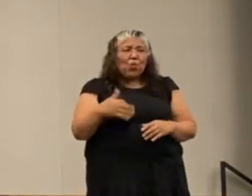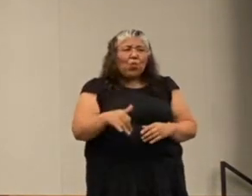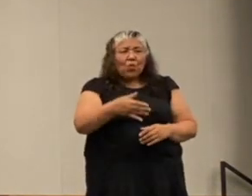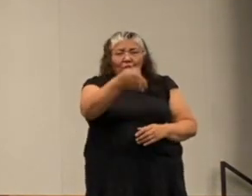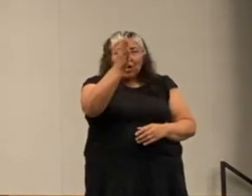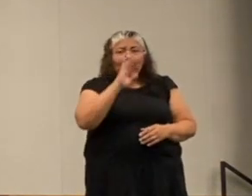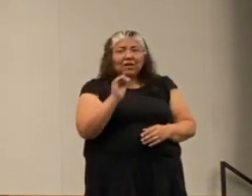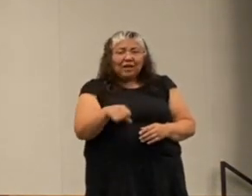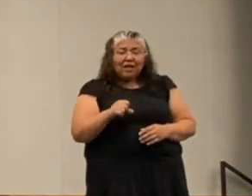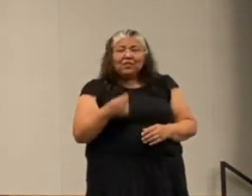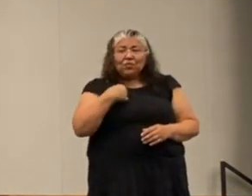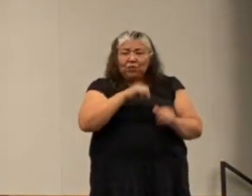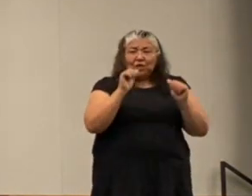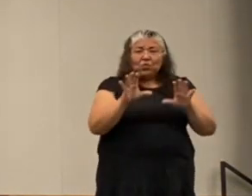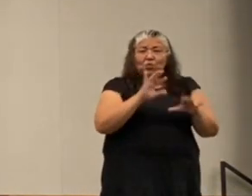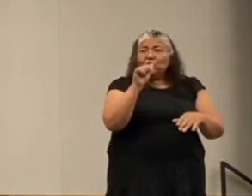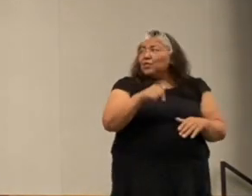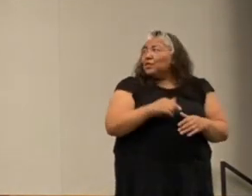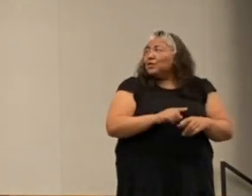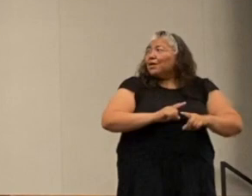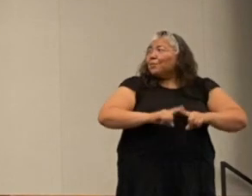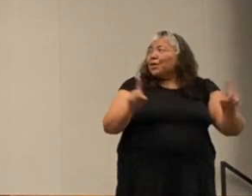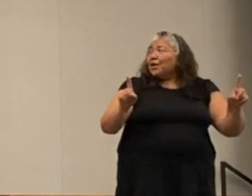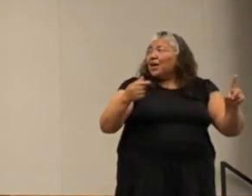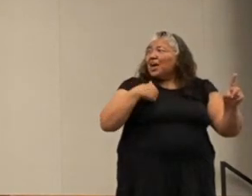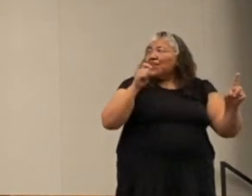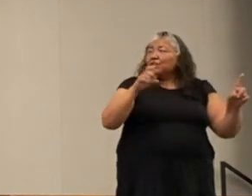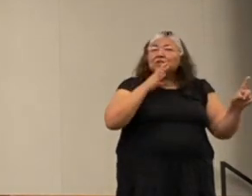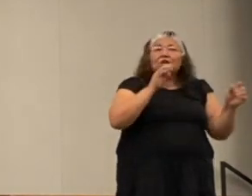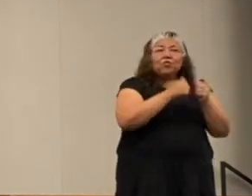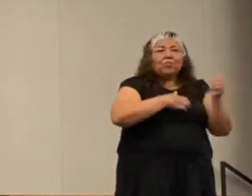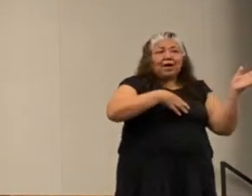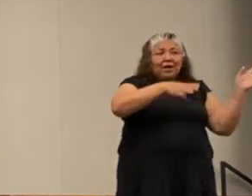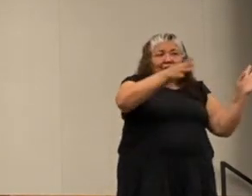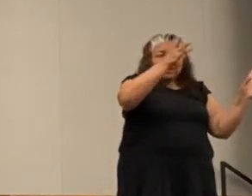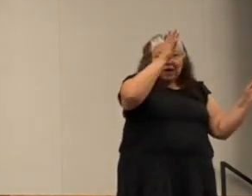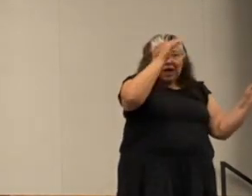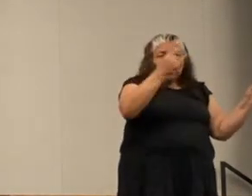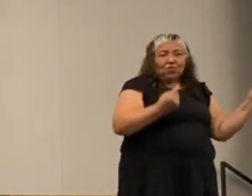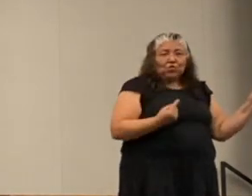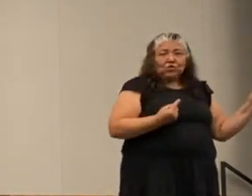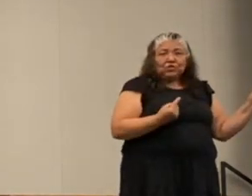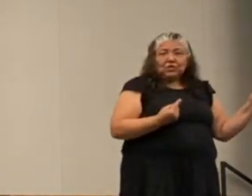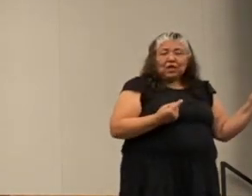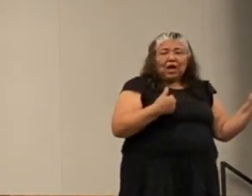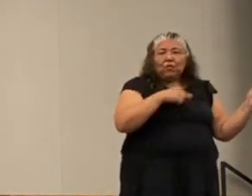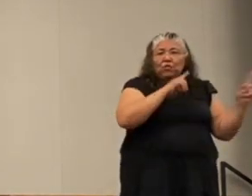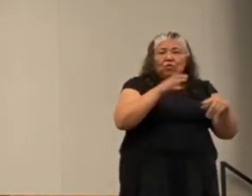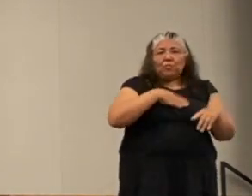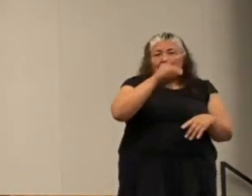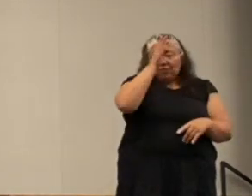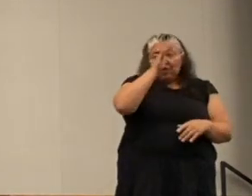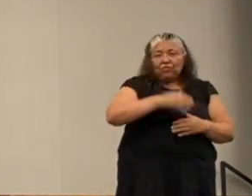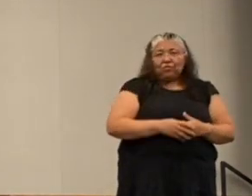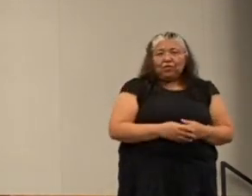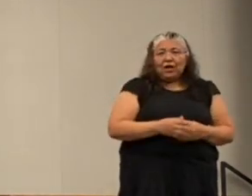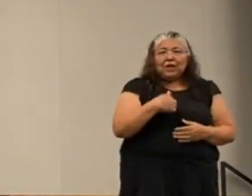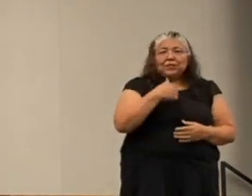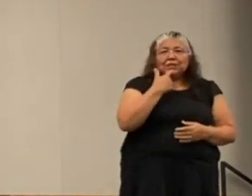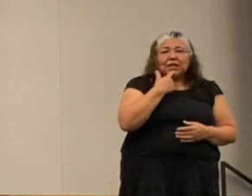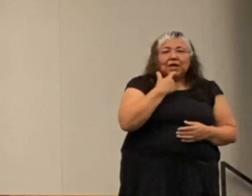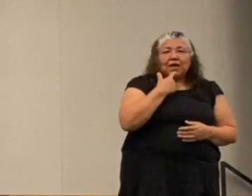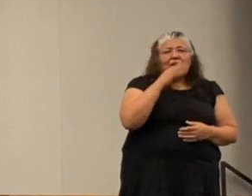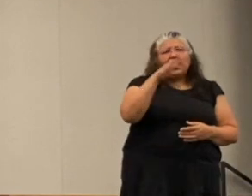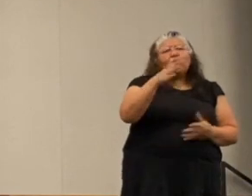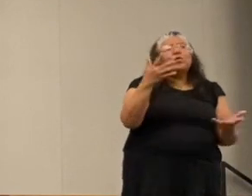God, yeah, we're going to do this. But I got to talk to my dad first, and I would run to my father, and I'd say, hey,